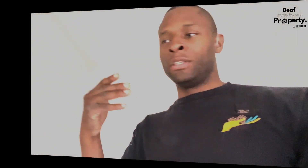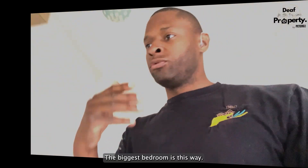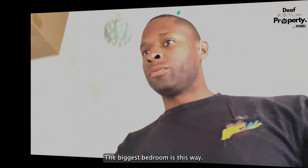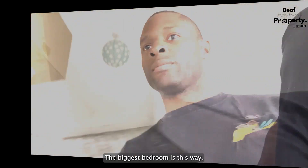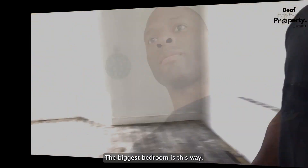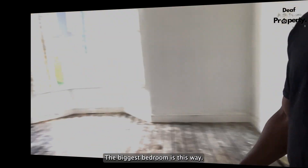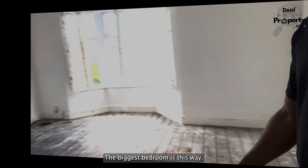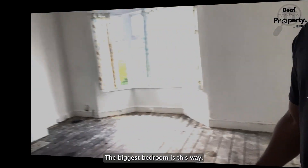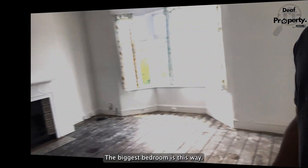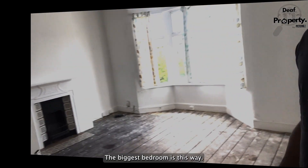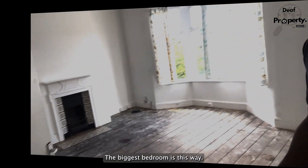The biggest bedroom is this way.